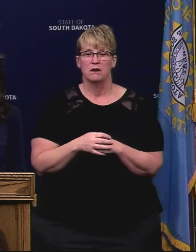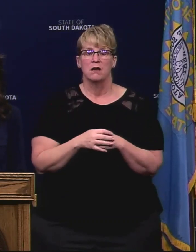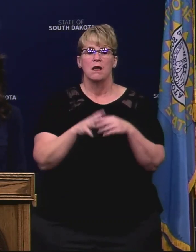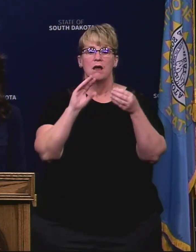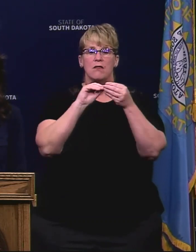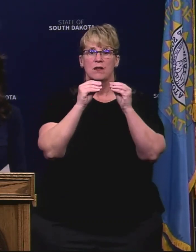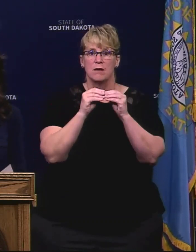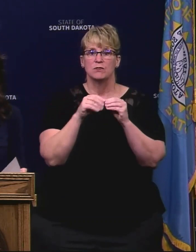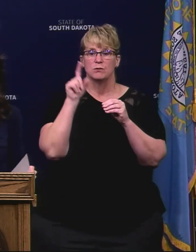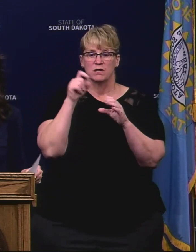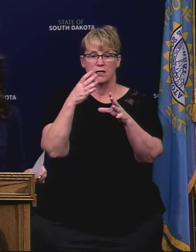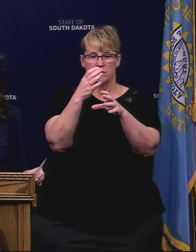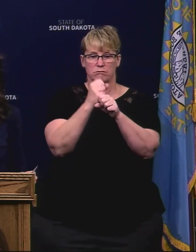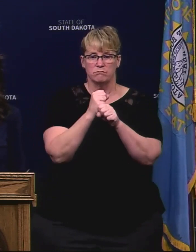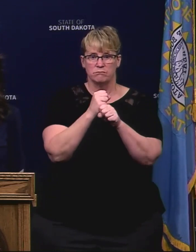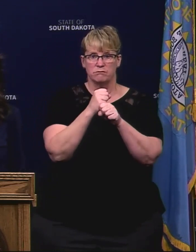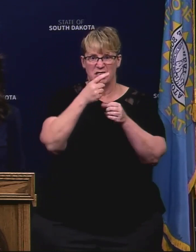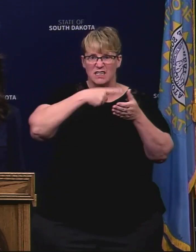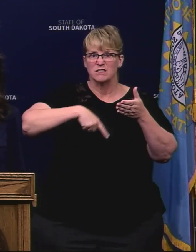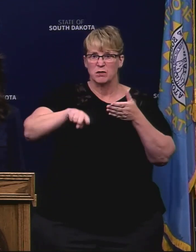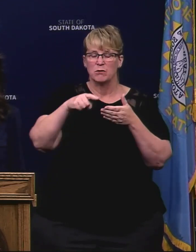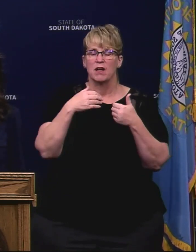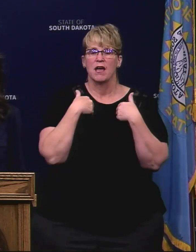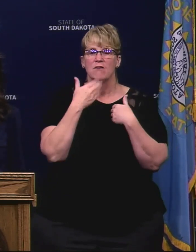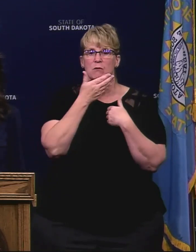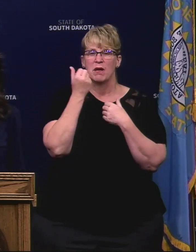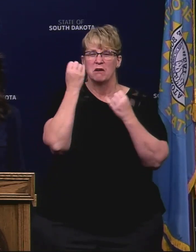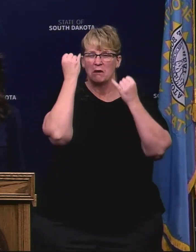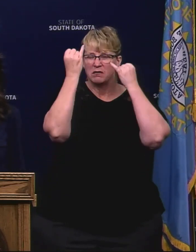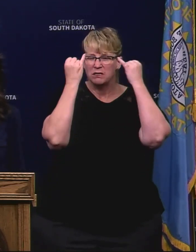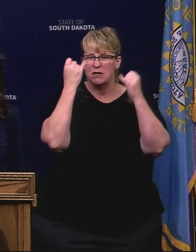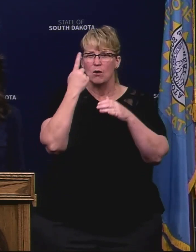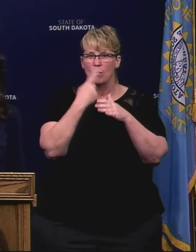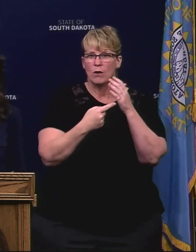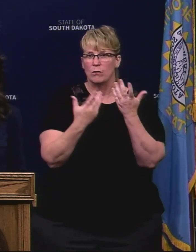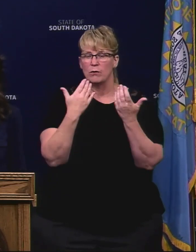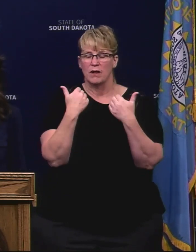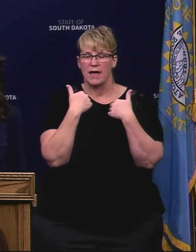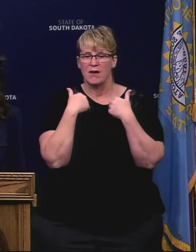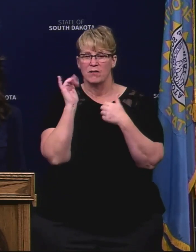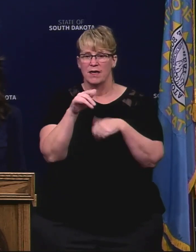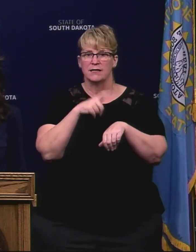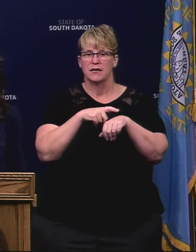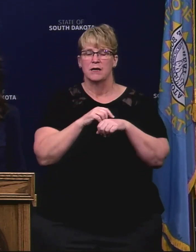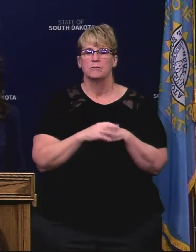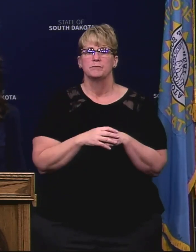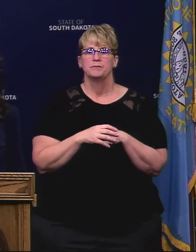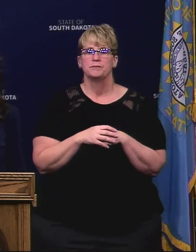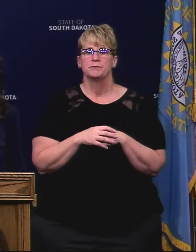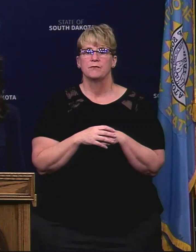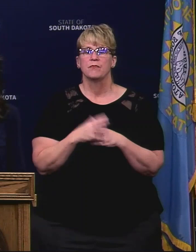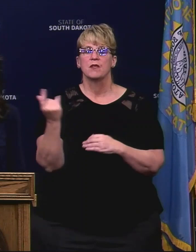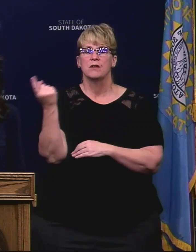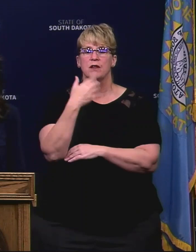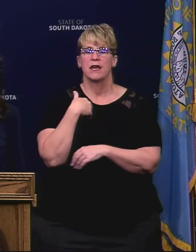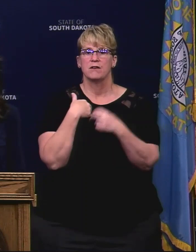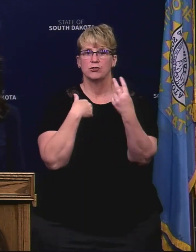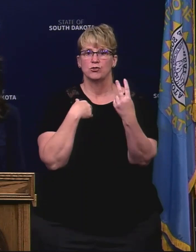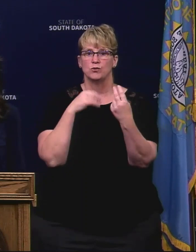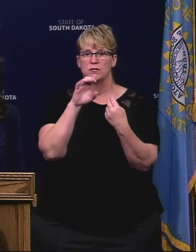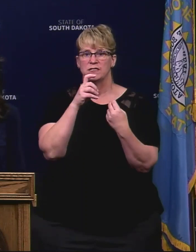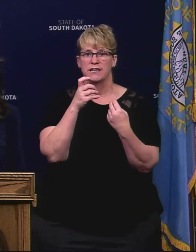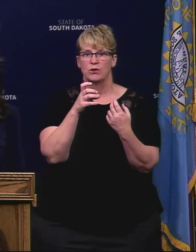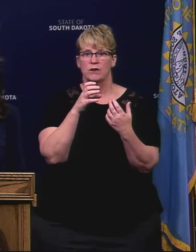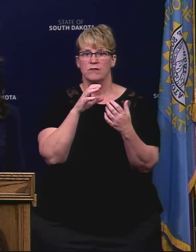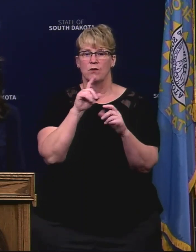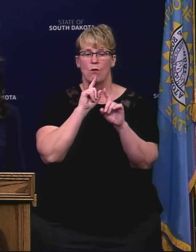be in next week, and we'll have a better picture then as to what we're looking at. I signed 2 executive orders today, one regarding